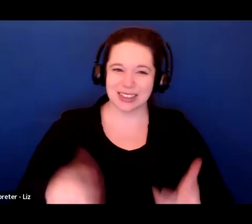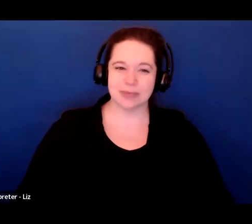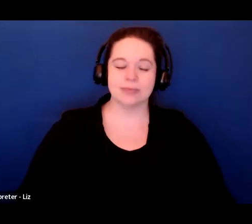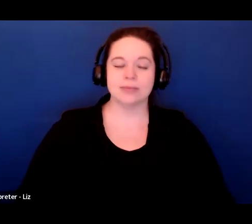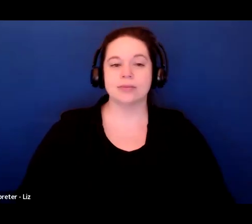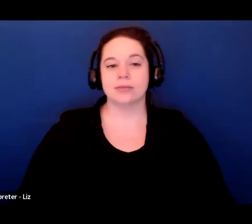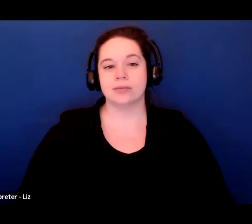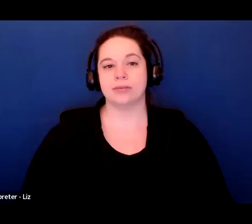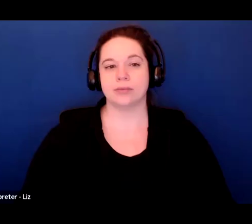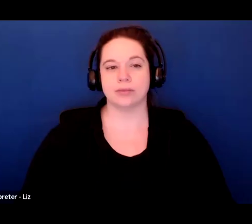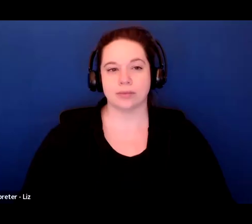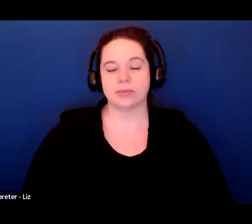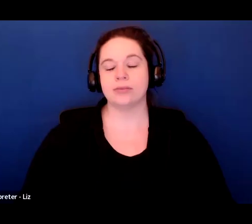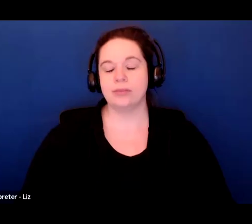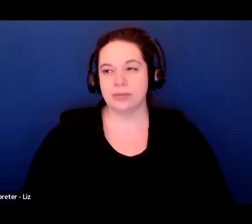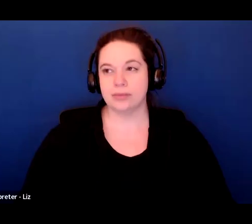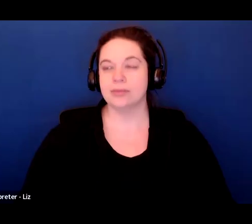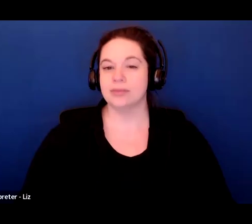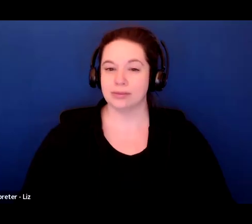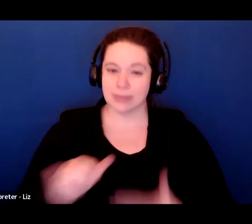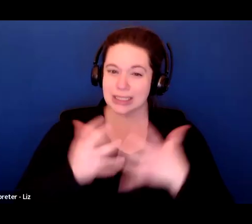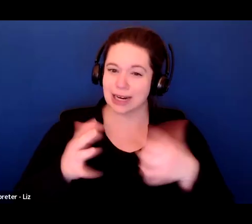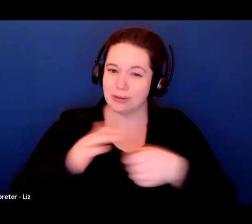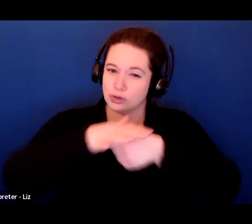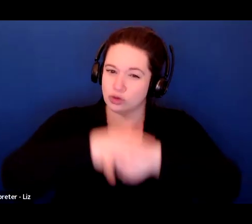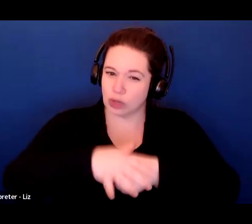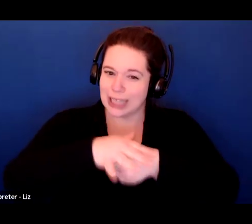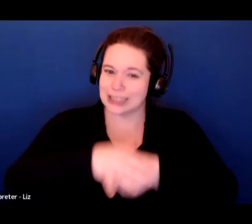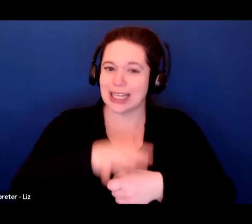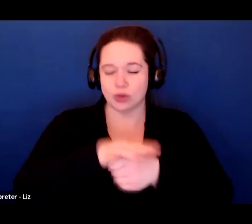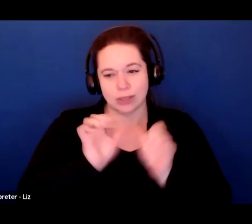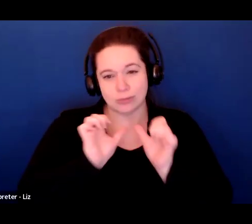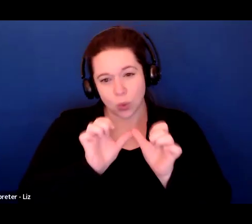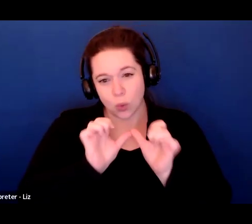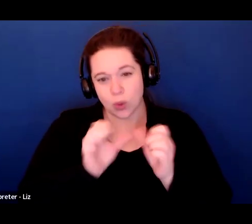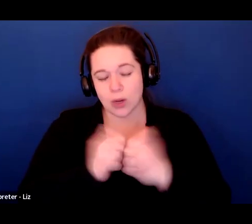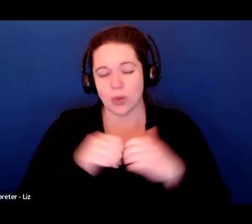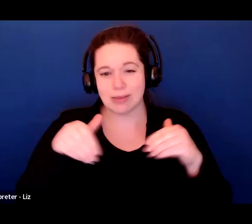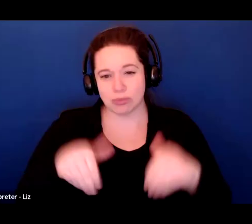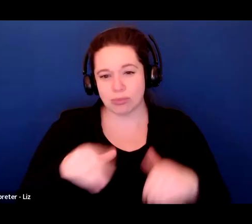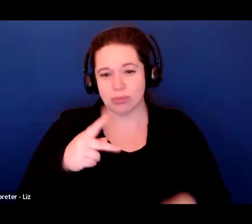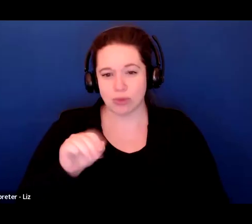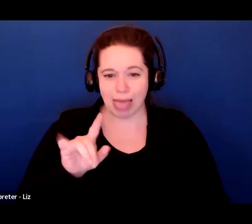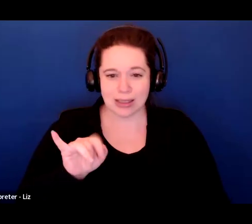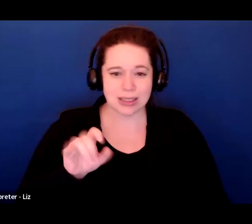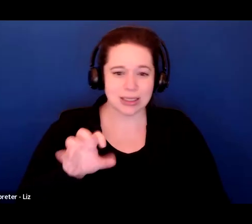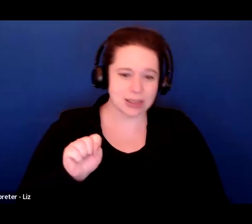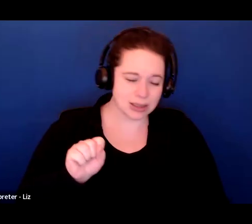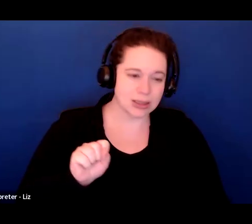But it's a lot of stress, ongoing stress when you have paralysis,